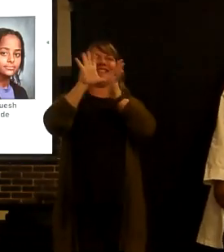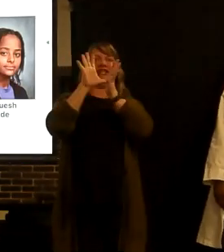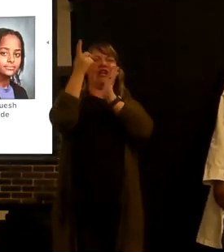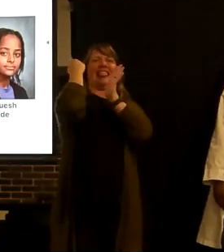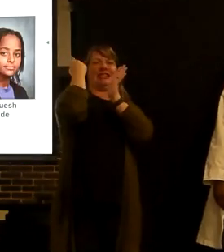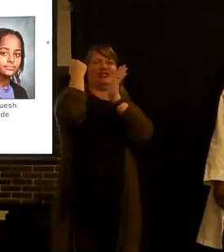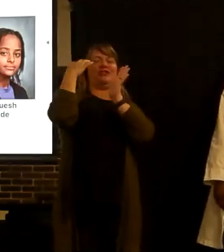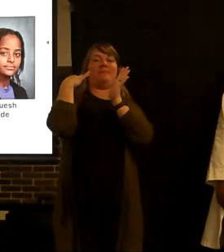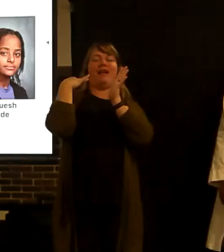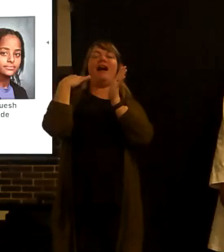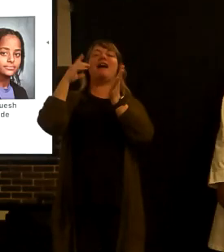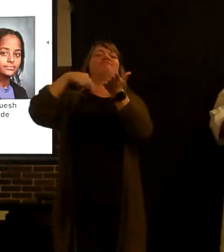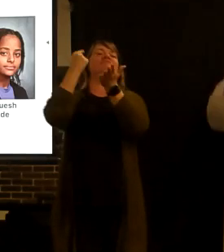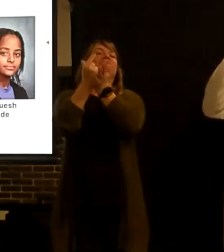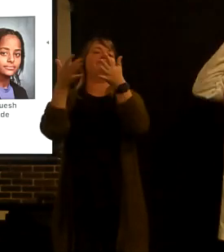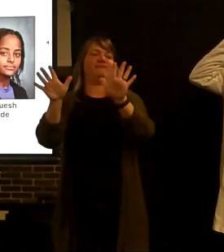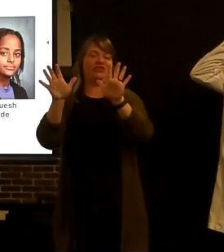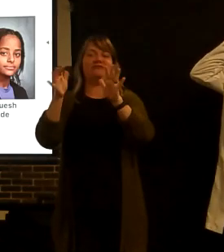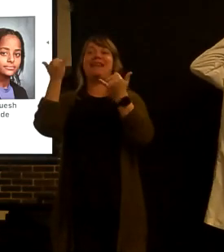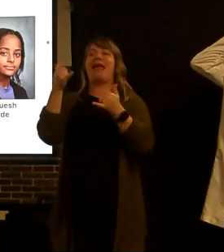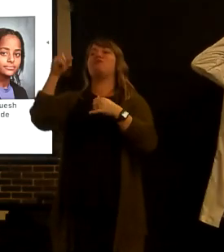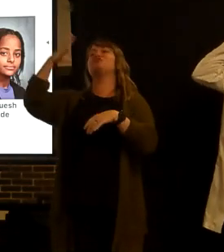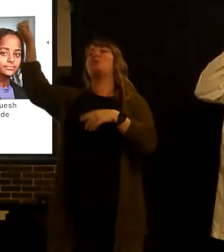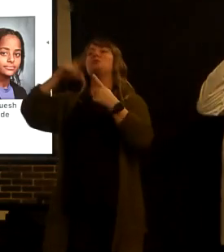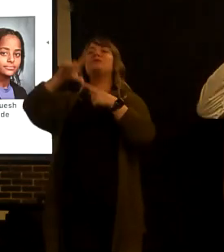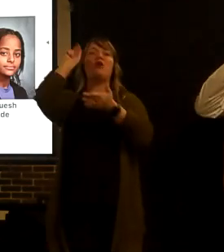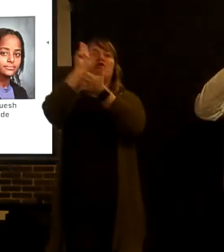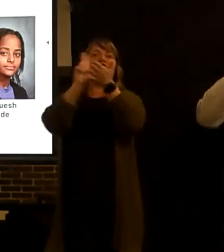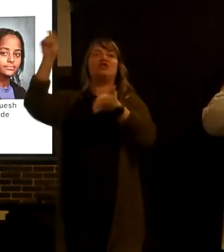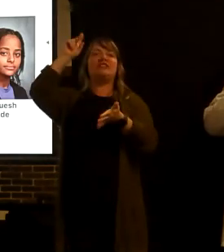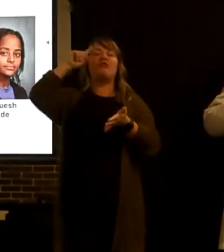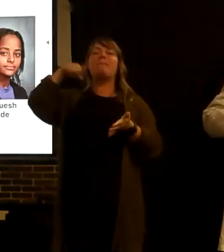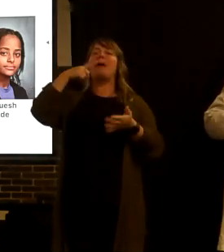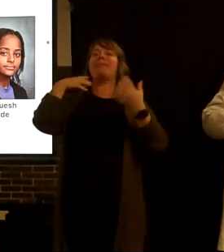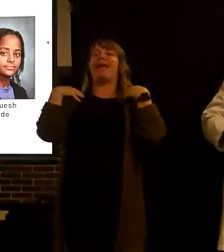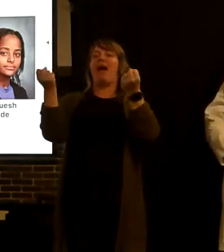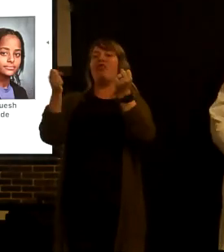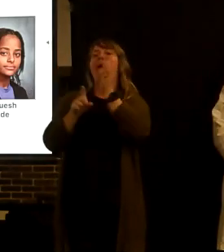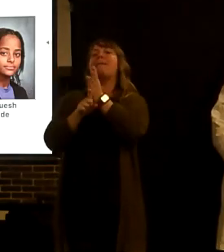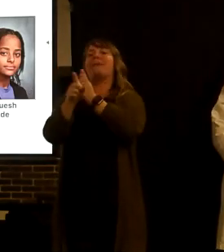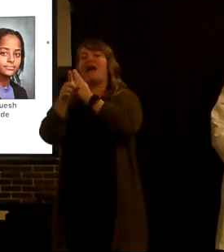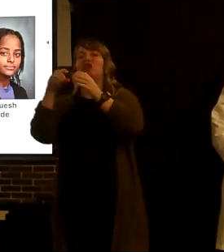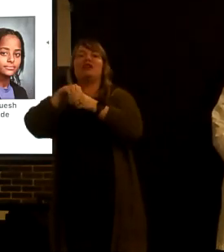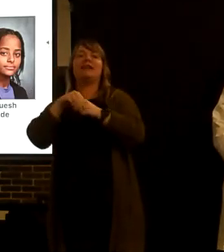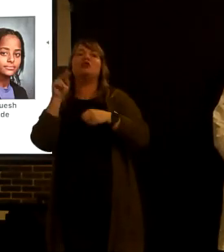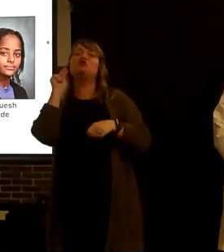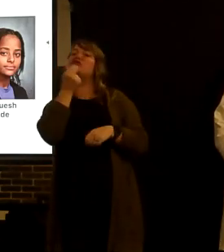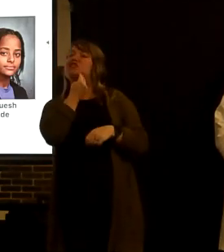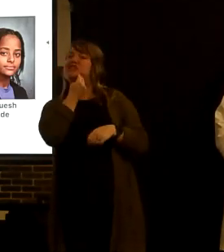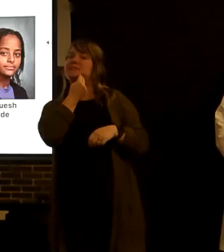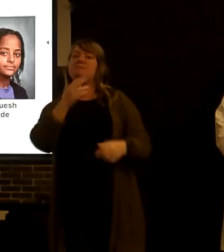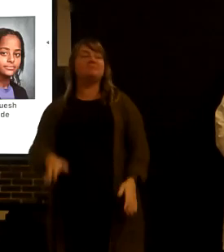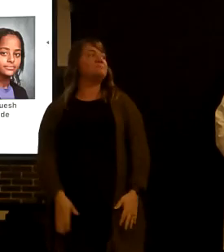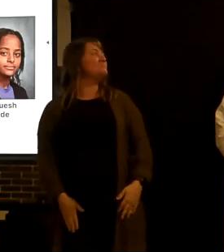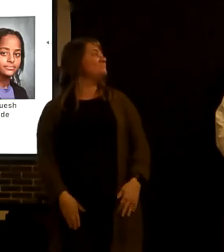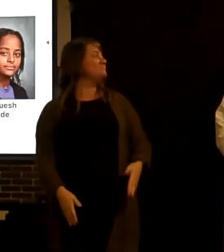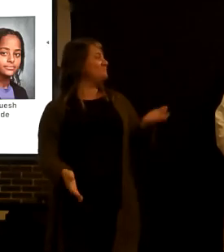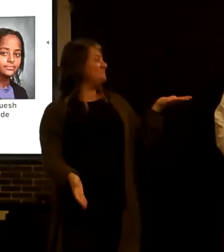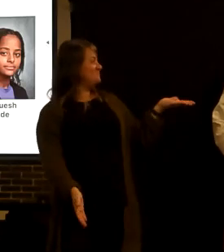Melissa Eicher was a senior last year. She graduated and now she's at Gallaudet University for public health and minoring